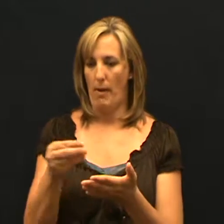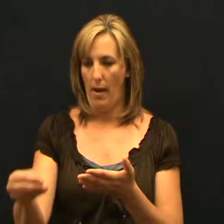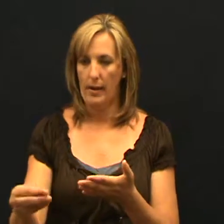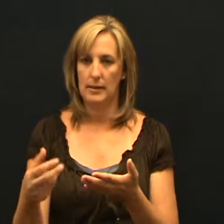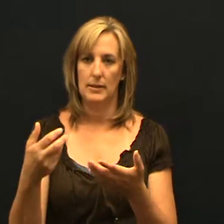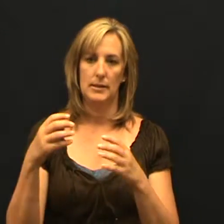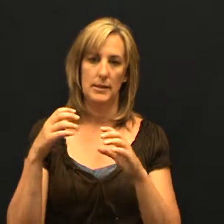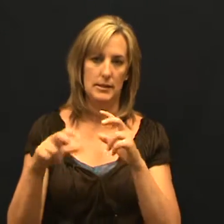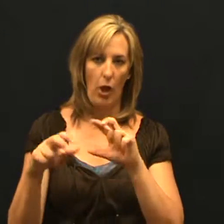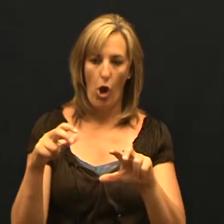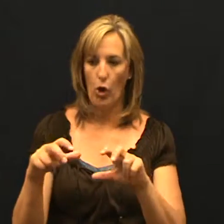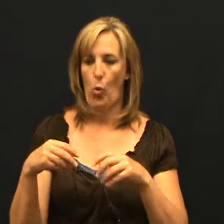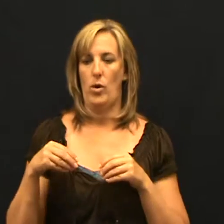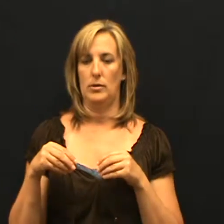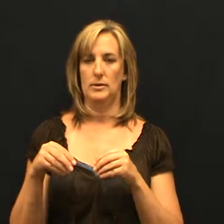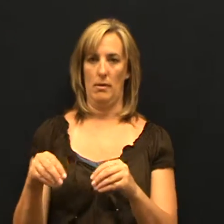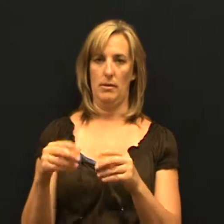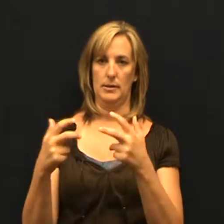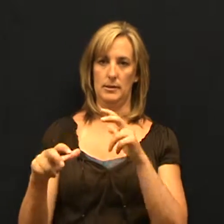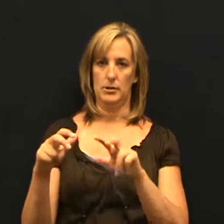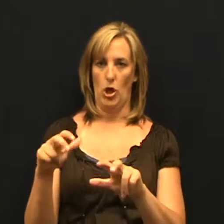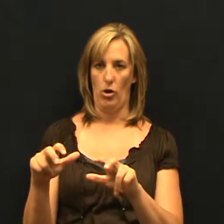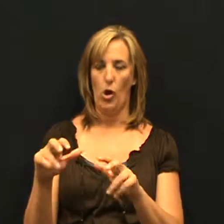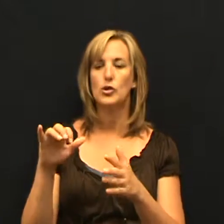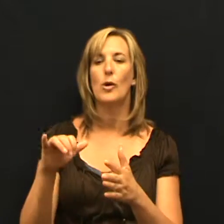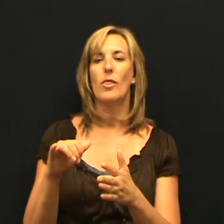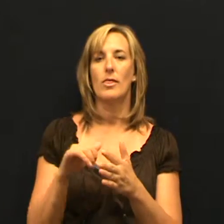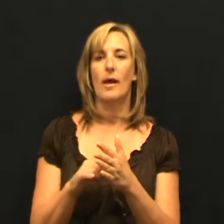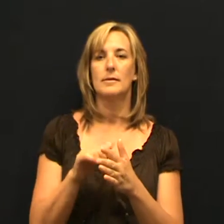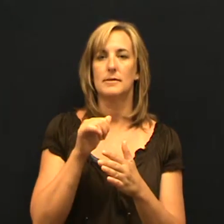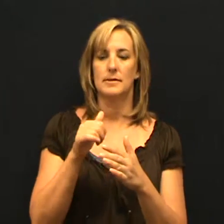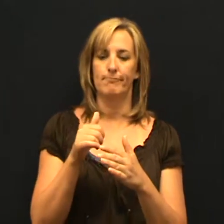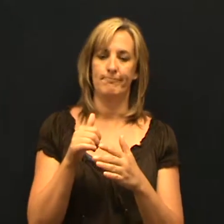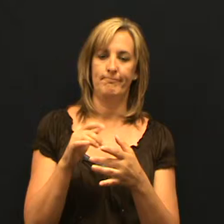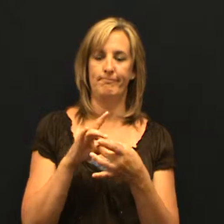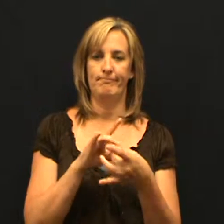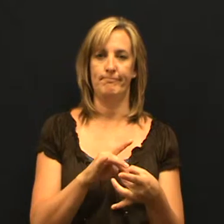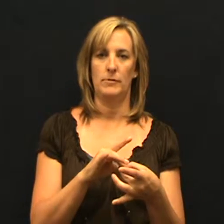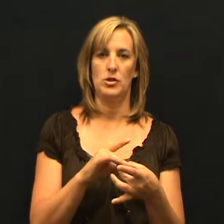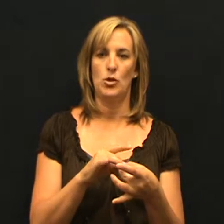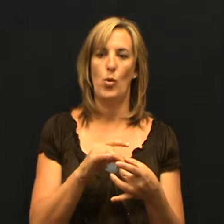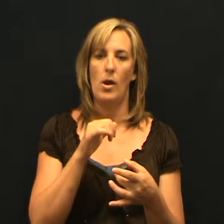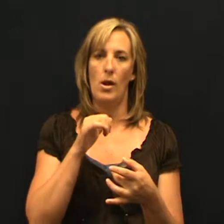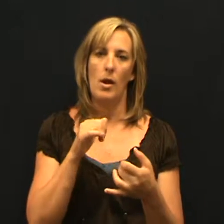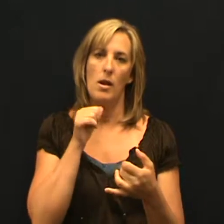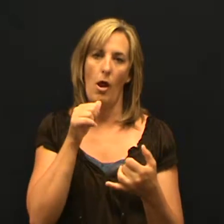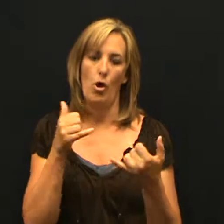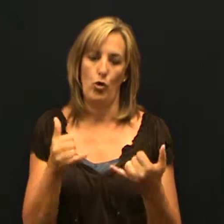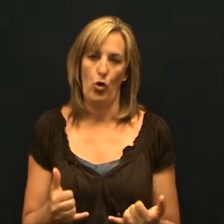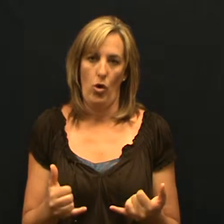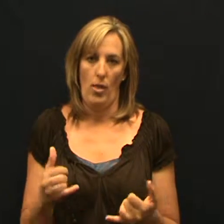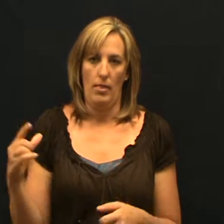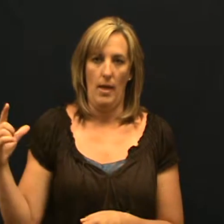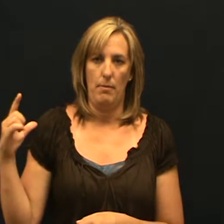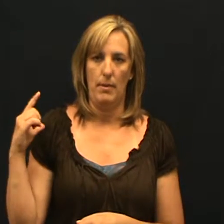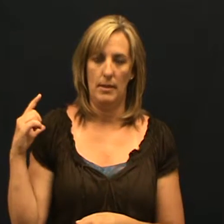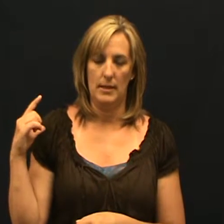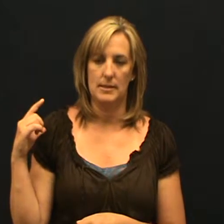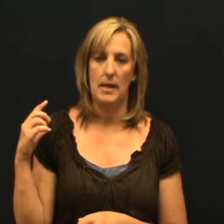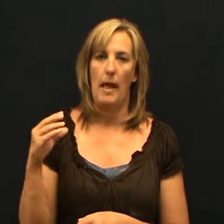so those fall under the non-current liabilities and stockholders' equity section of the balance sheet, or at least relate to those sections